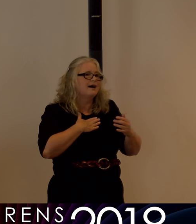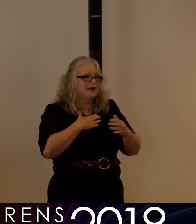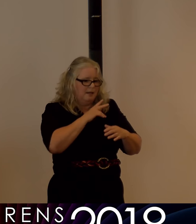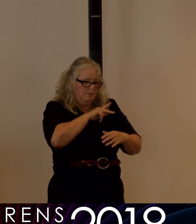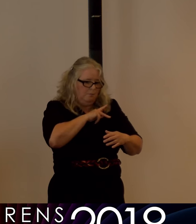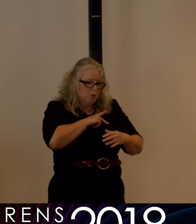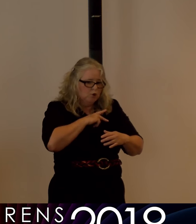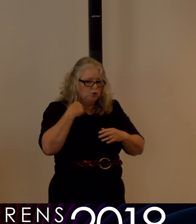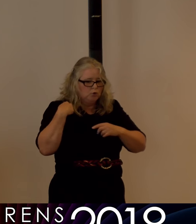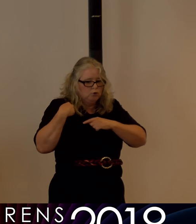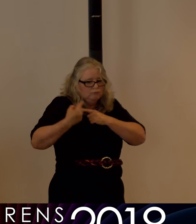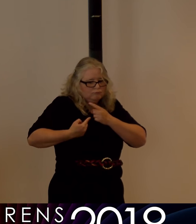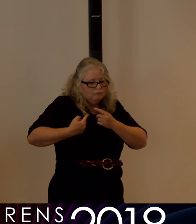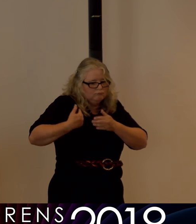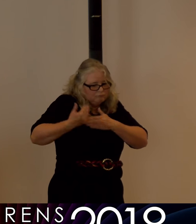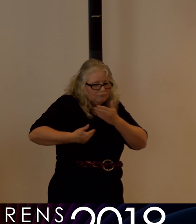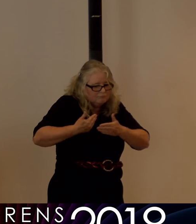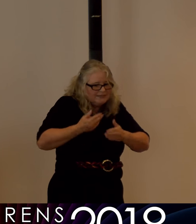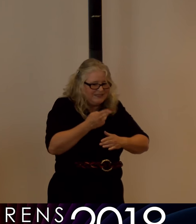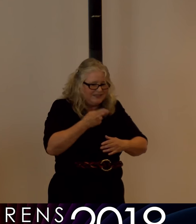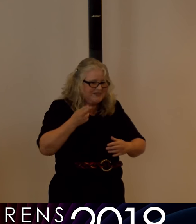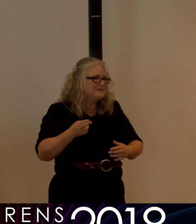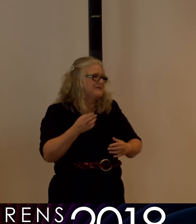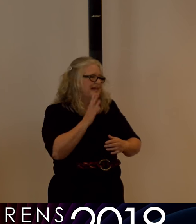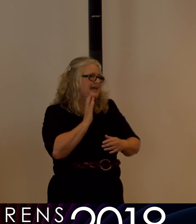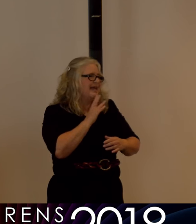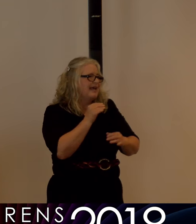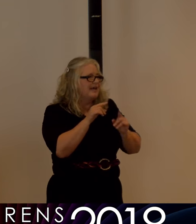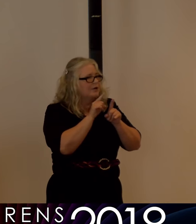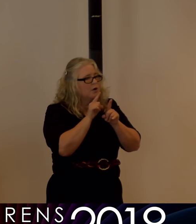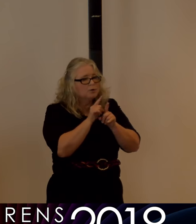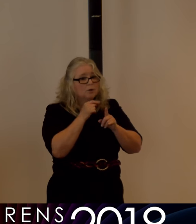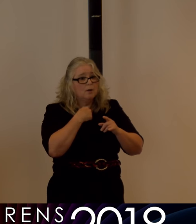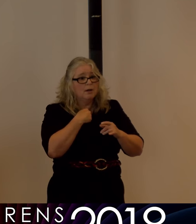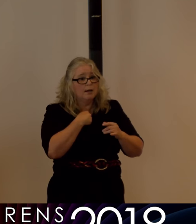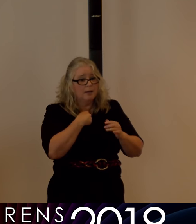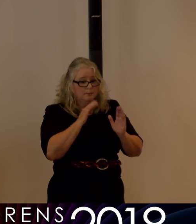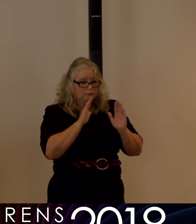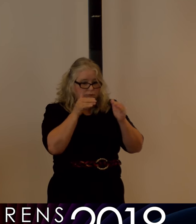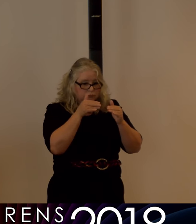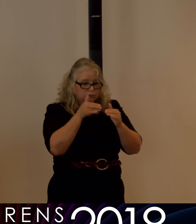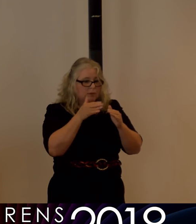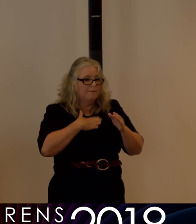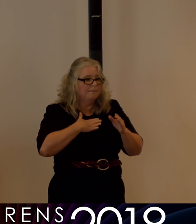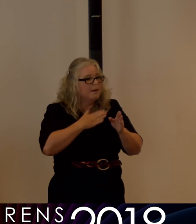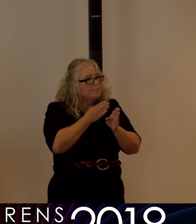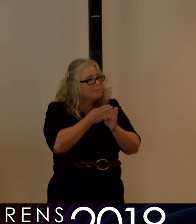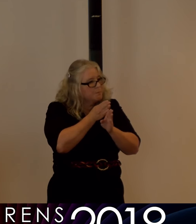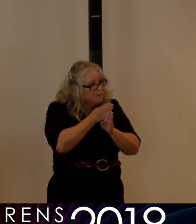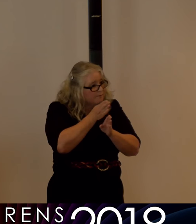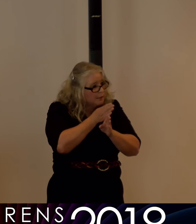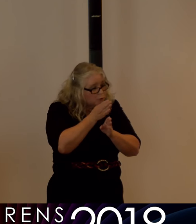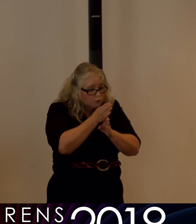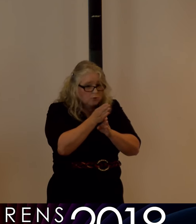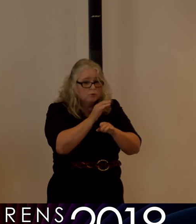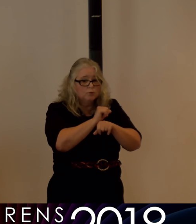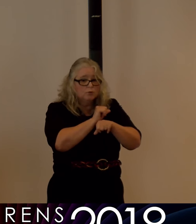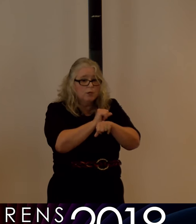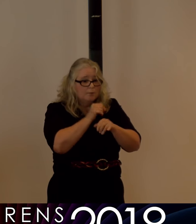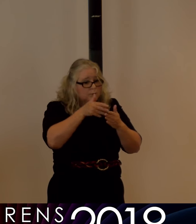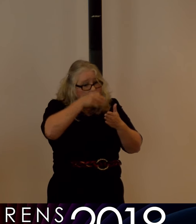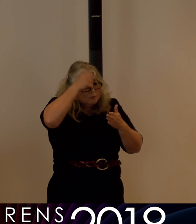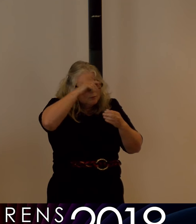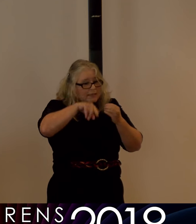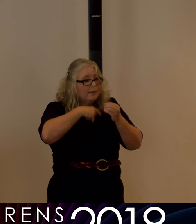least in the setting of our family. And also, I dedicated my professional career to CHARGE in the sense of learning about genetics